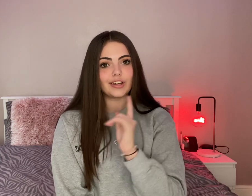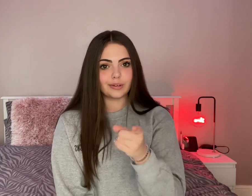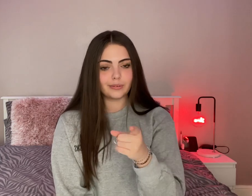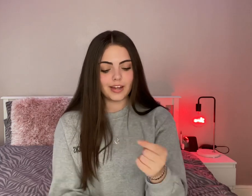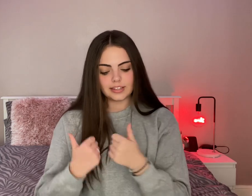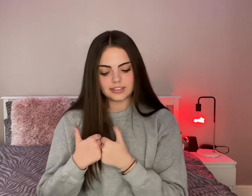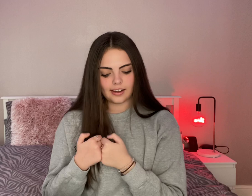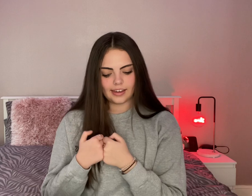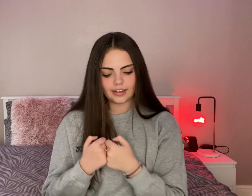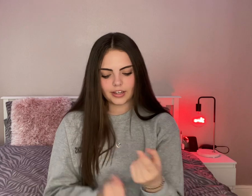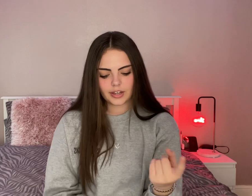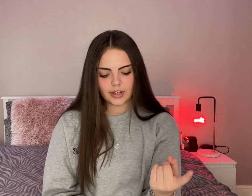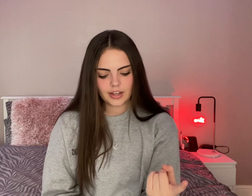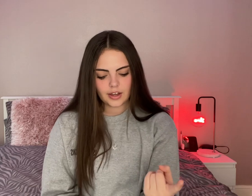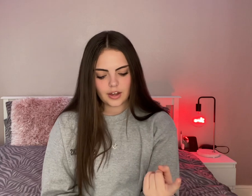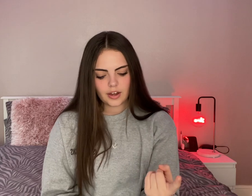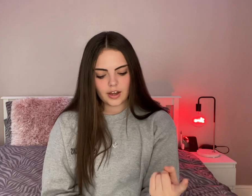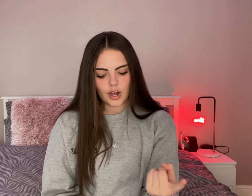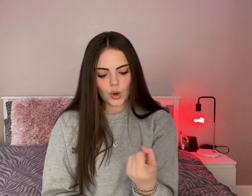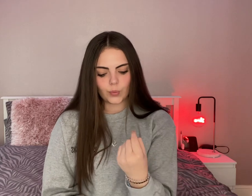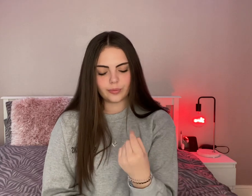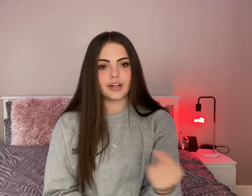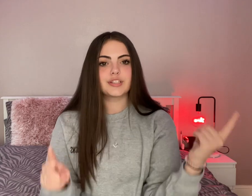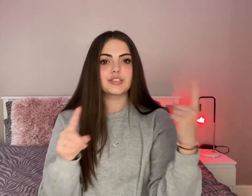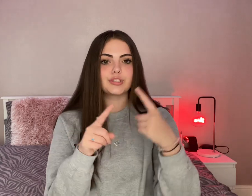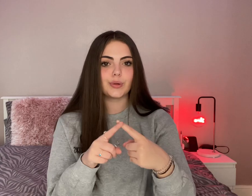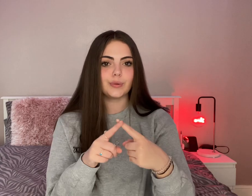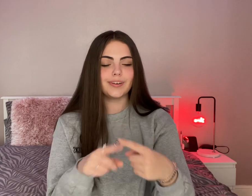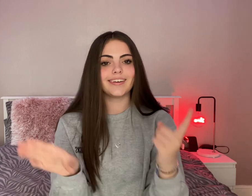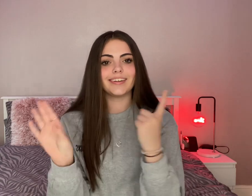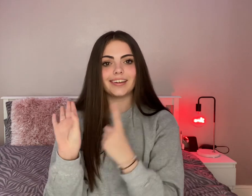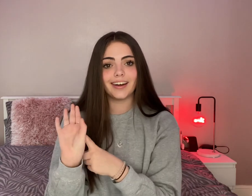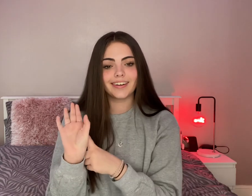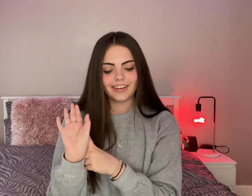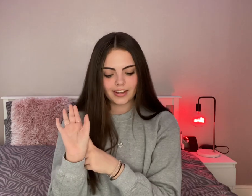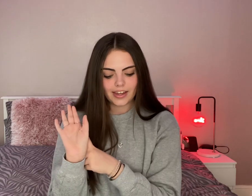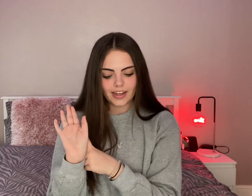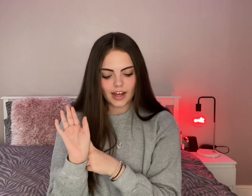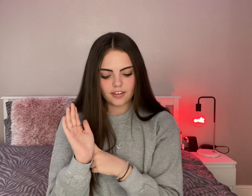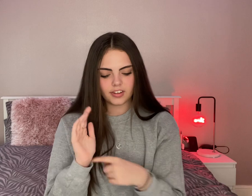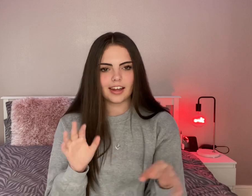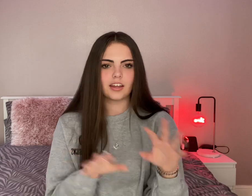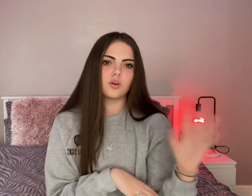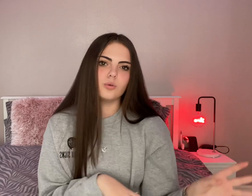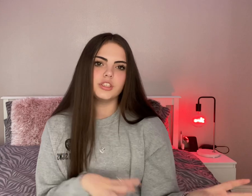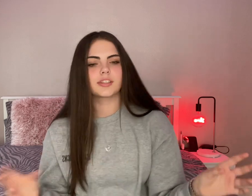you, darling. We were too young. And then for the ooh, he's just gonna